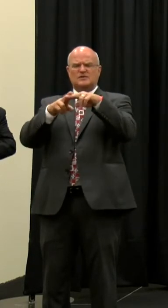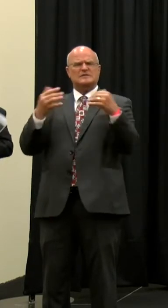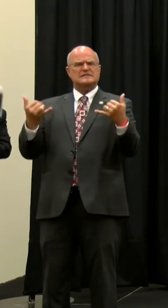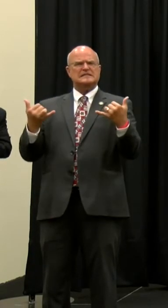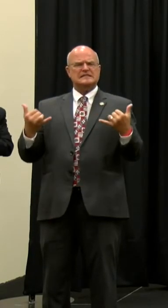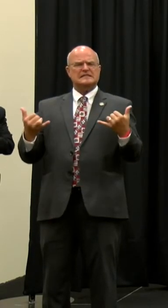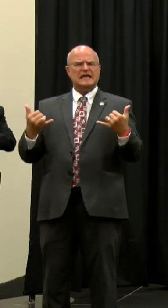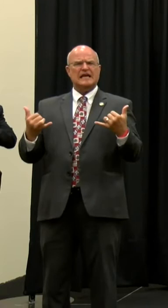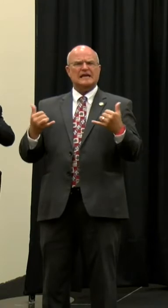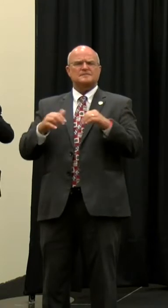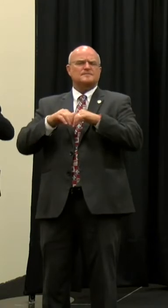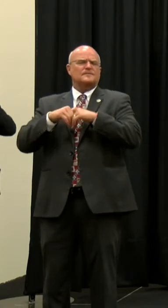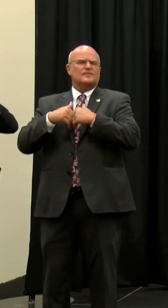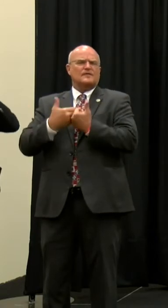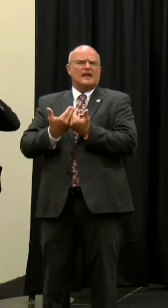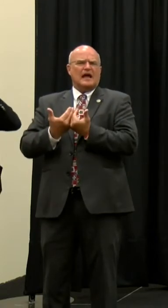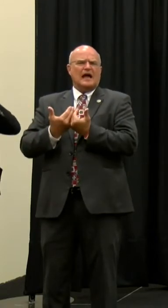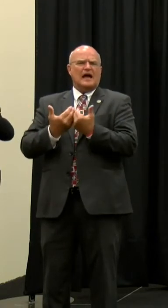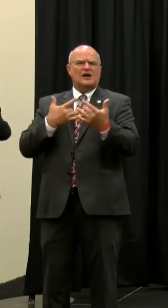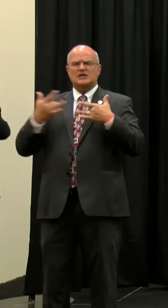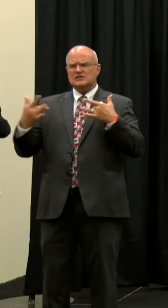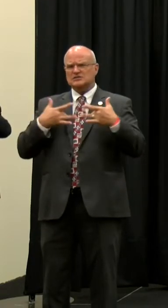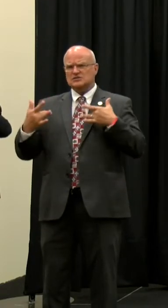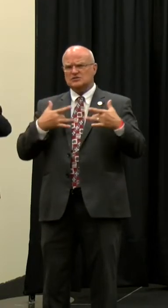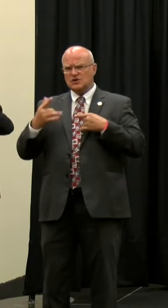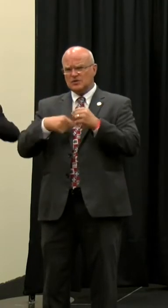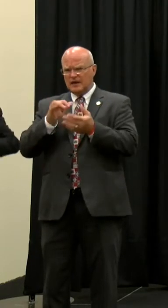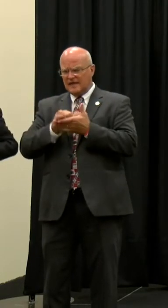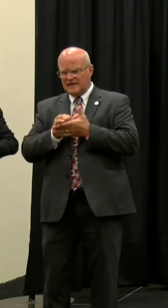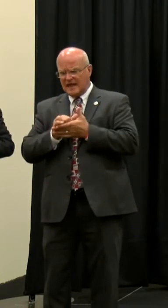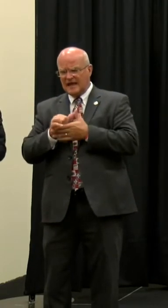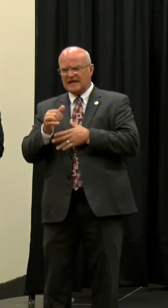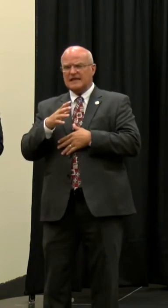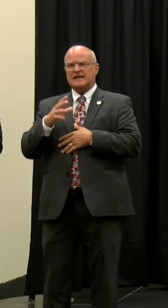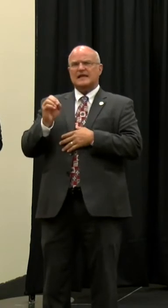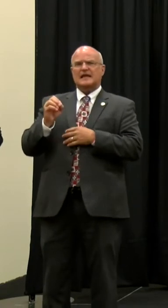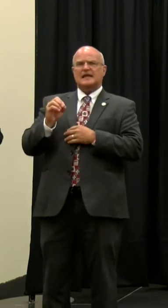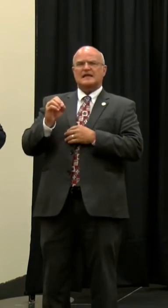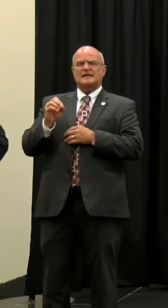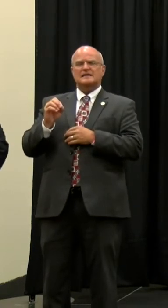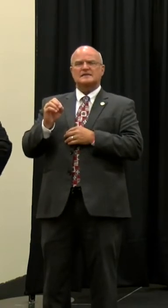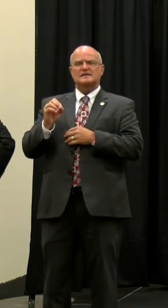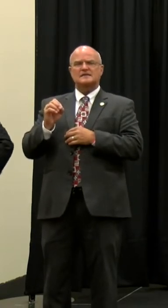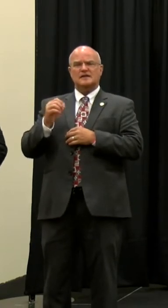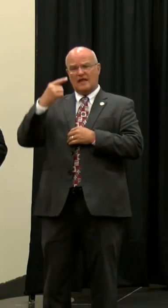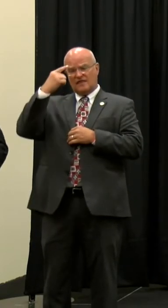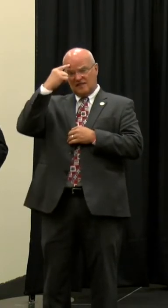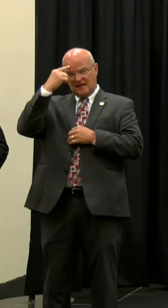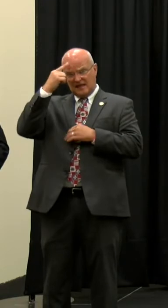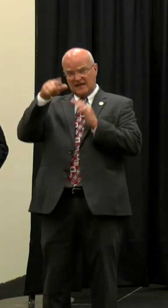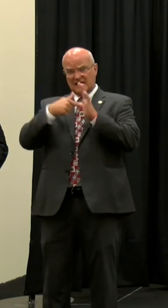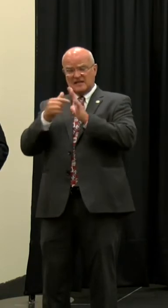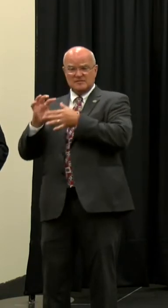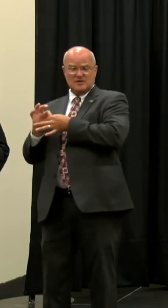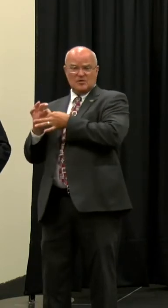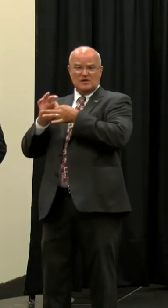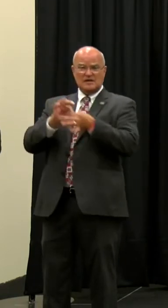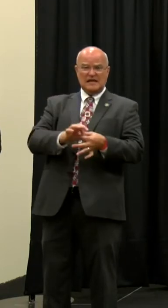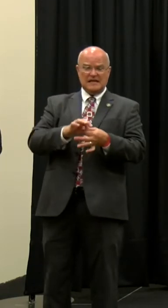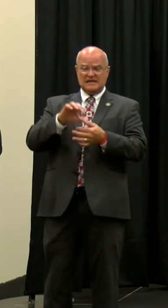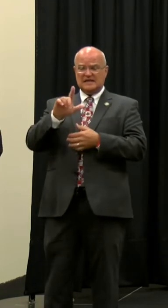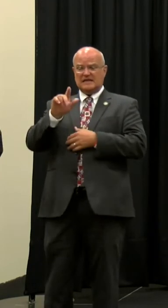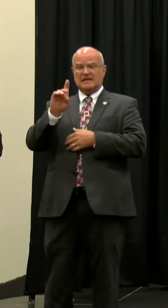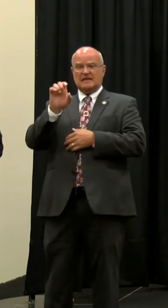today, how concerned are you by it? And do you think this could be related to Labor